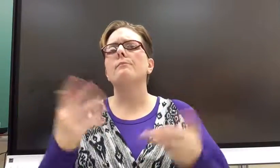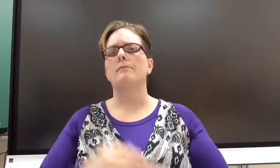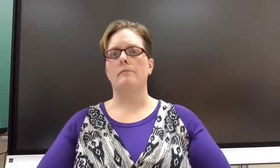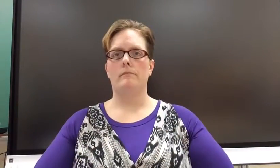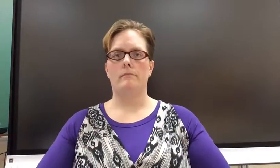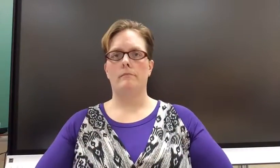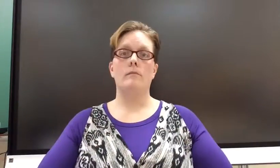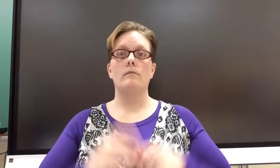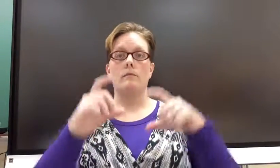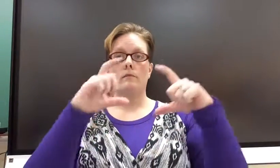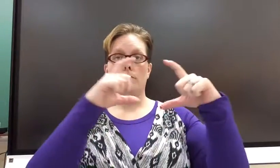What do they have?